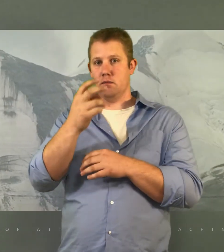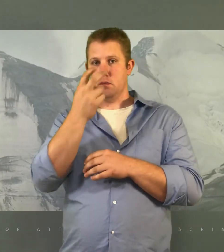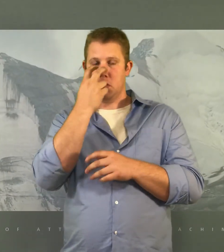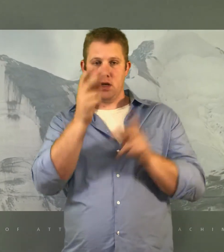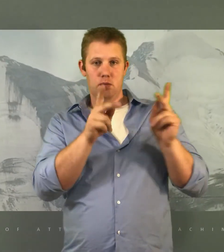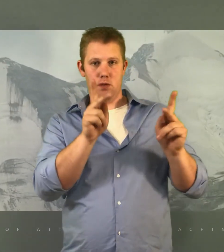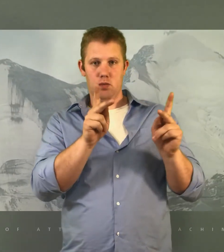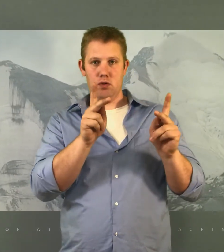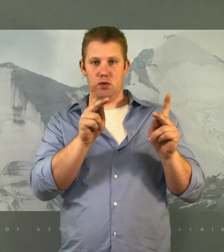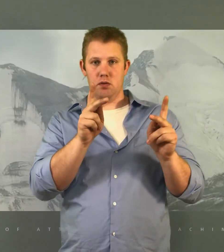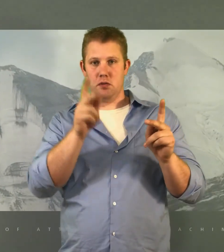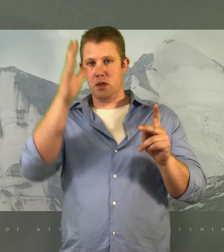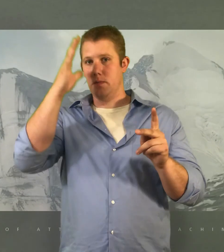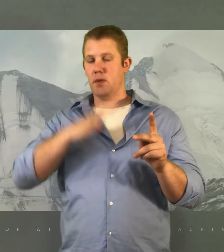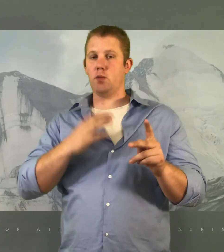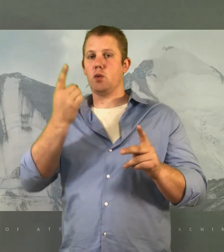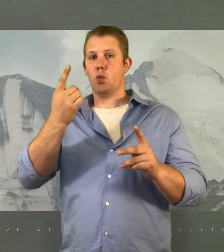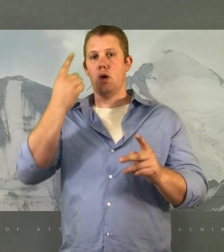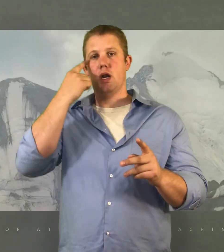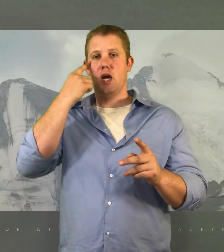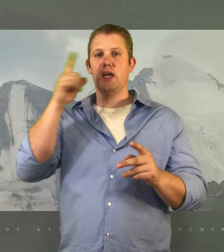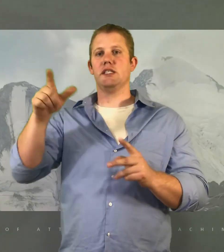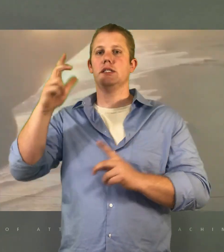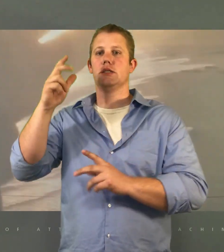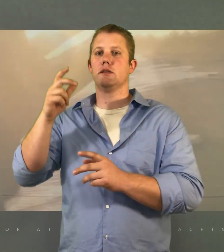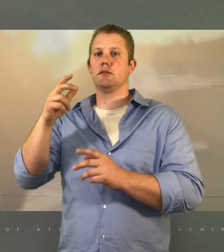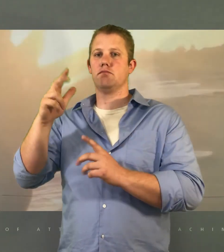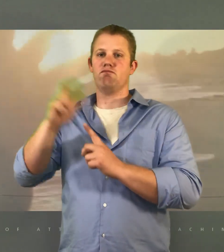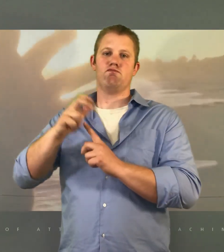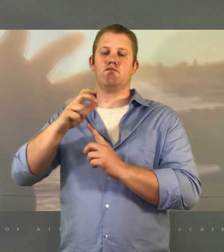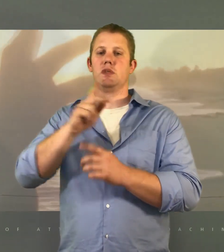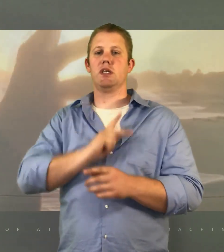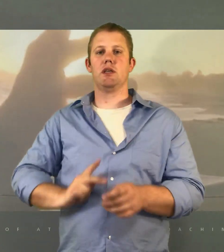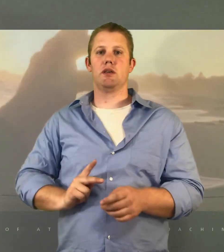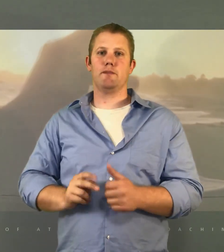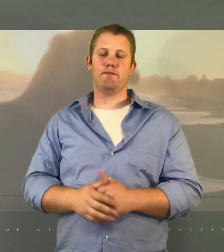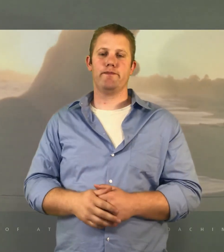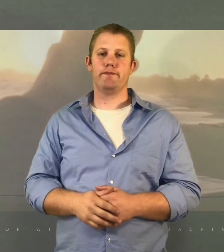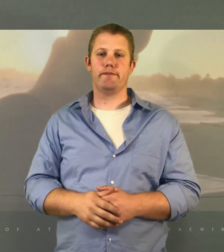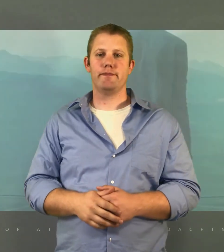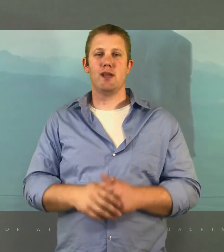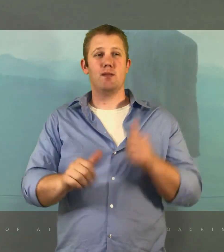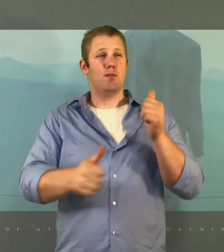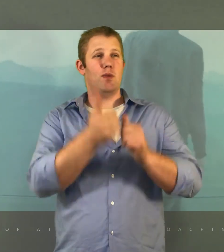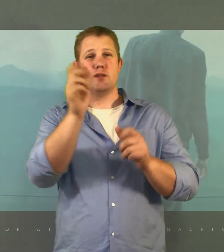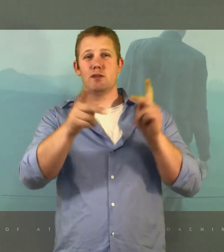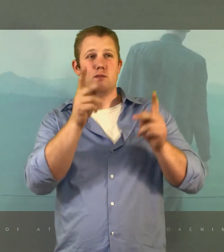of the blind, the one-eyed man is king. Most of the people